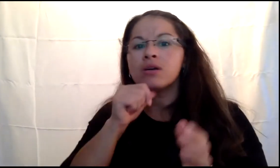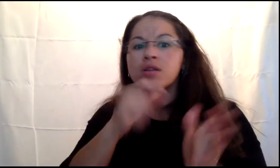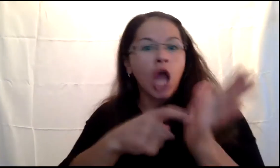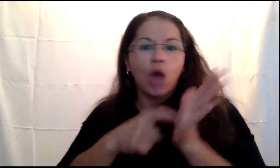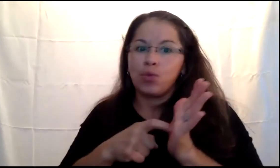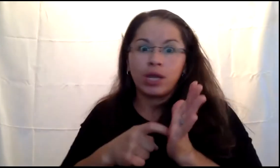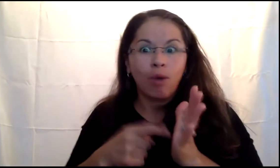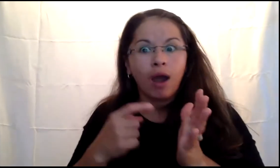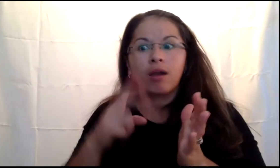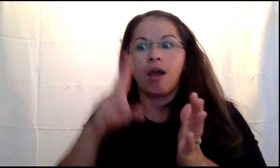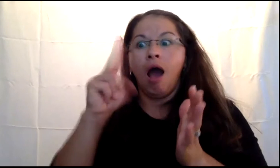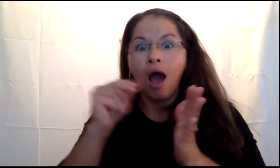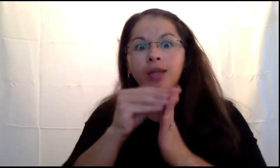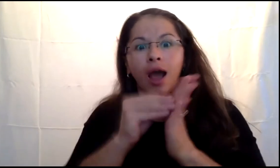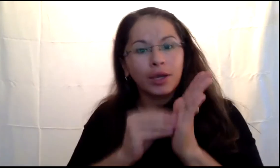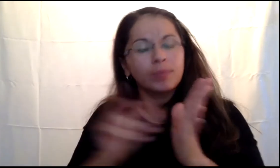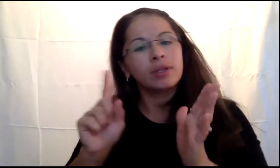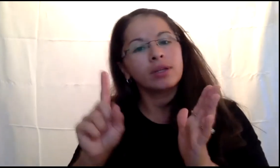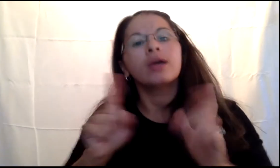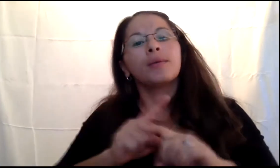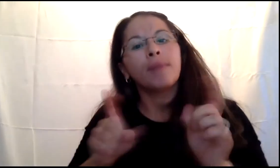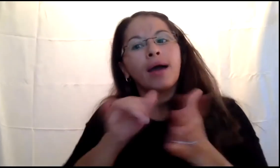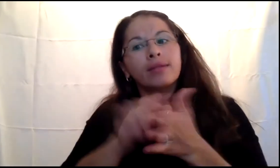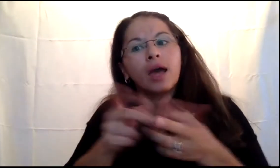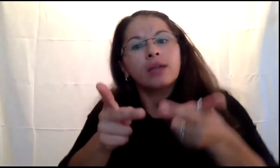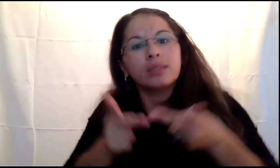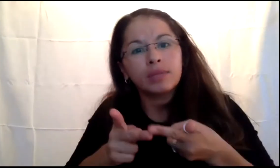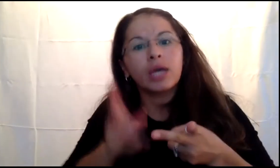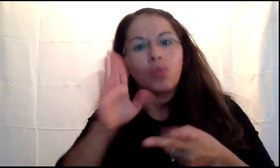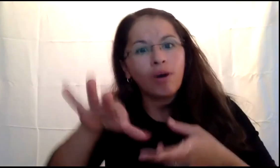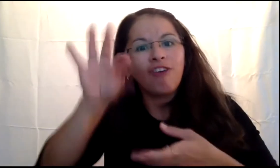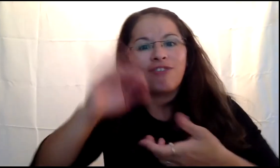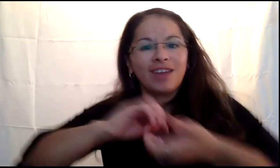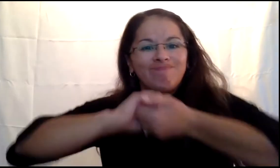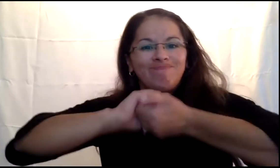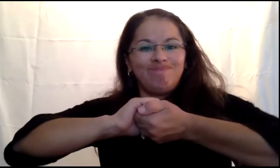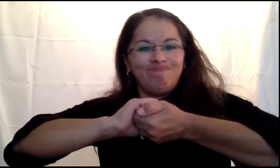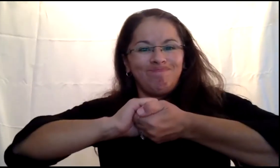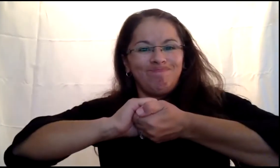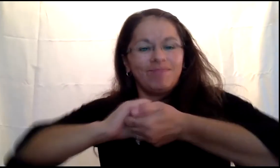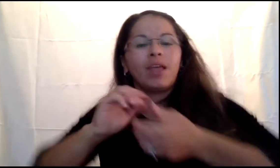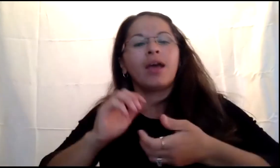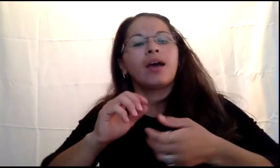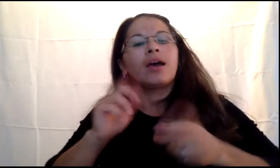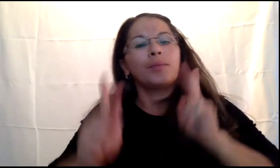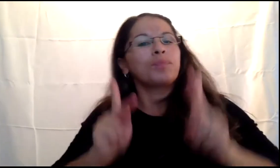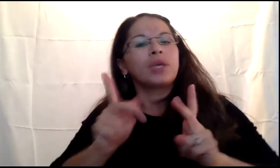right? So this is a place where you're going to find allies in the fight, people who care about the rights